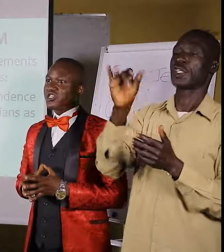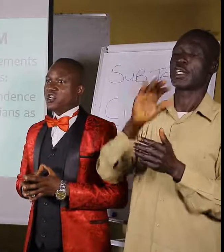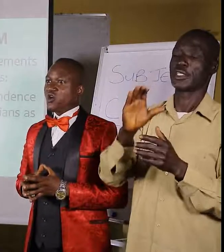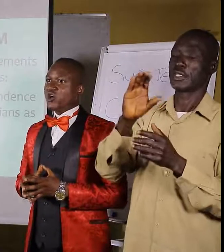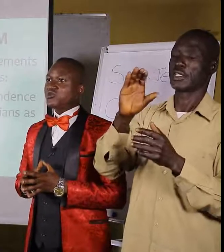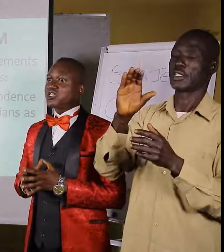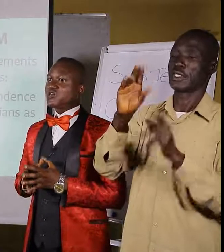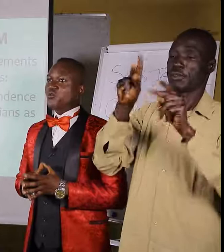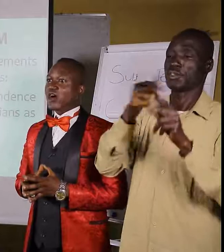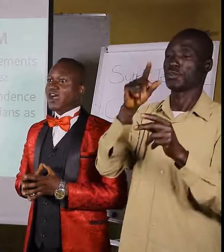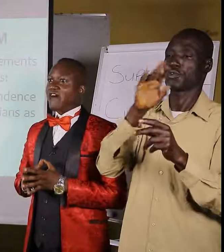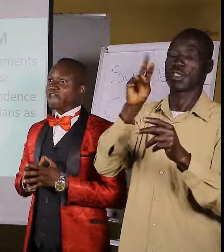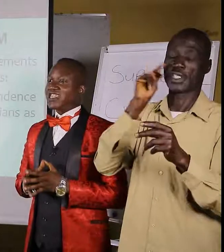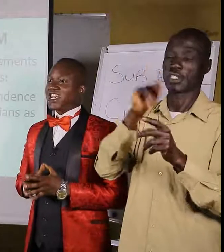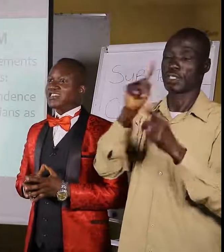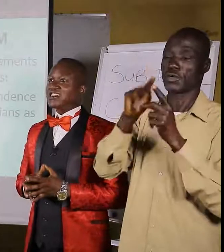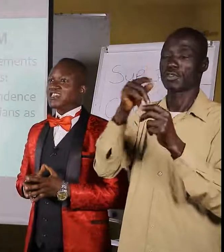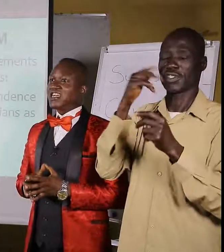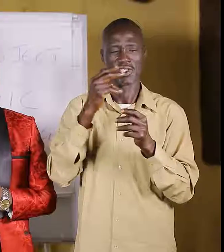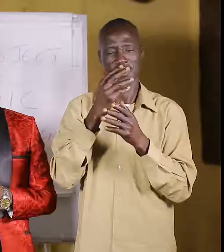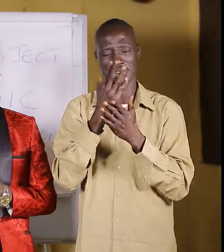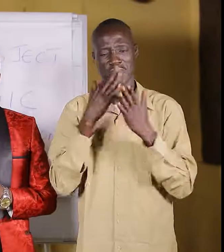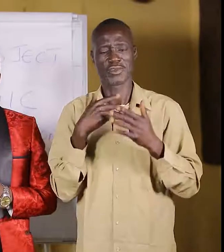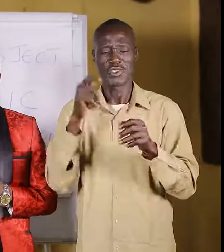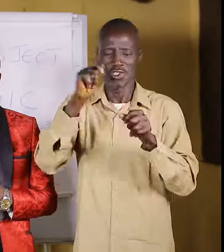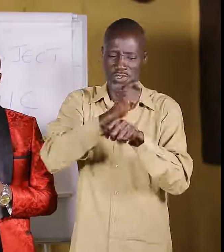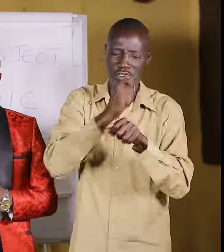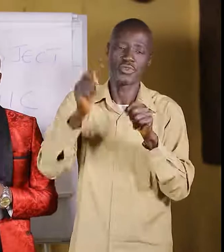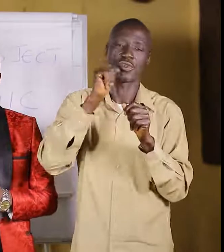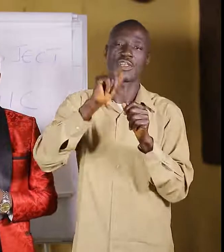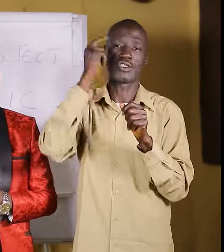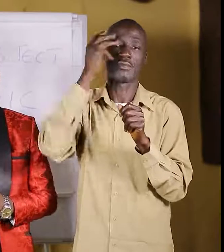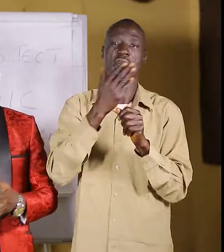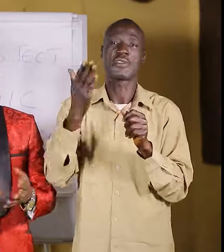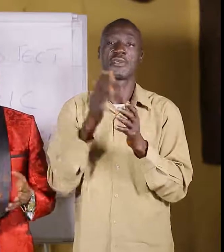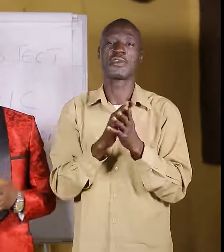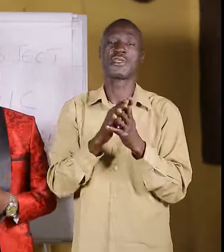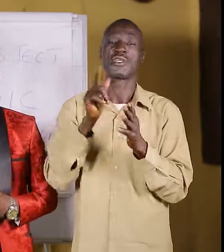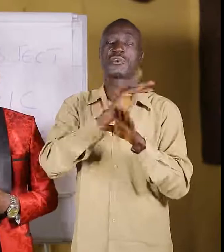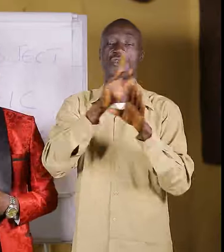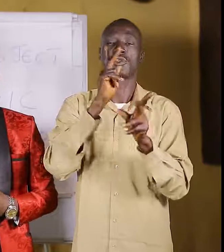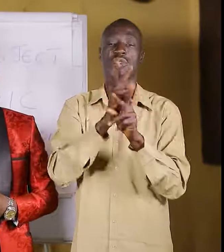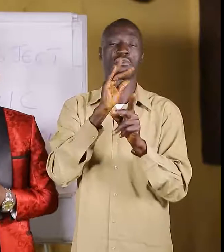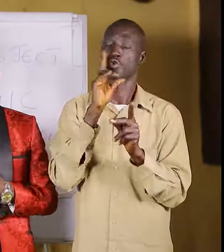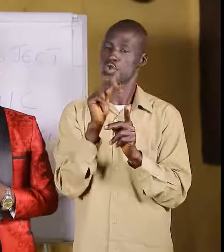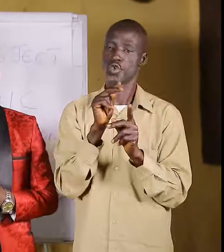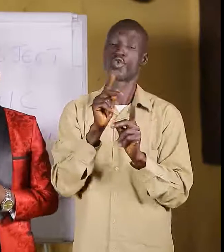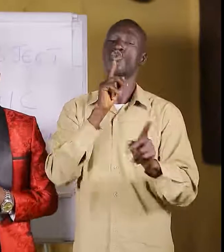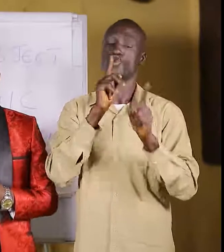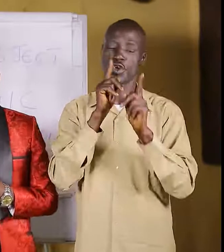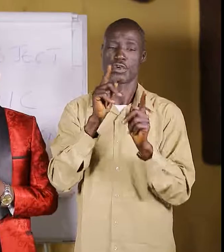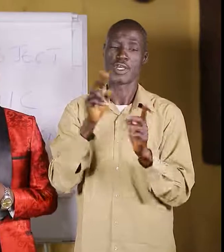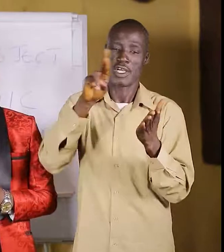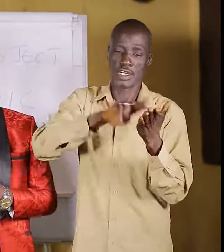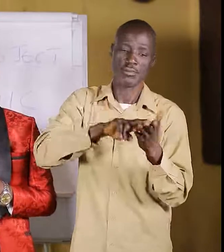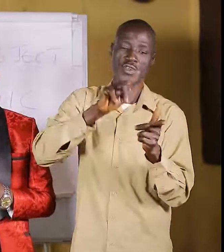this country, when you see someone vandalizing or destroying government properties, you don't keep quiet. No, you report to